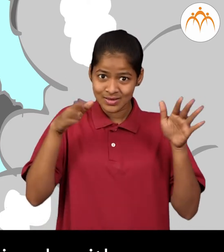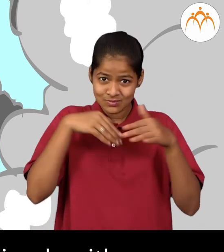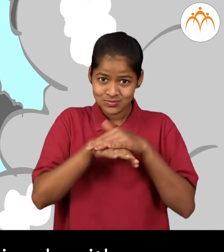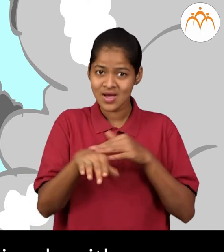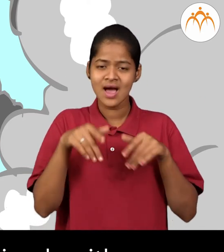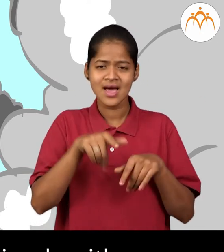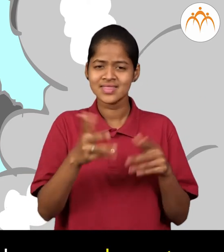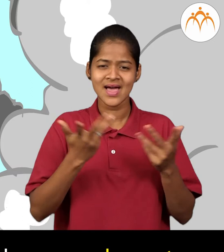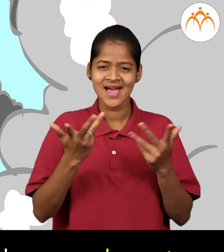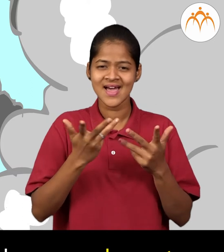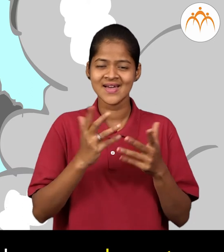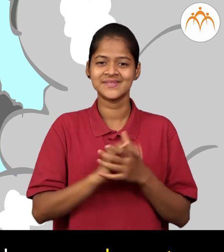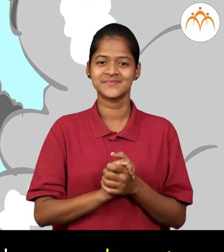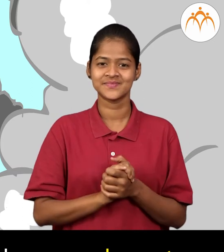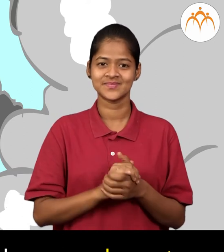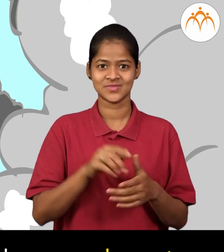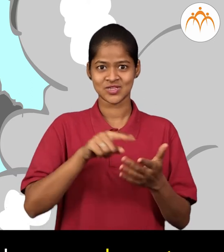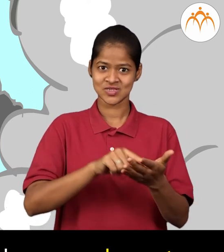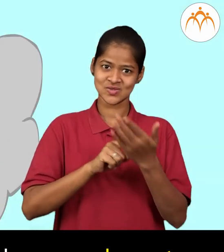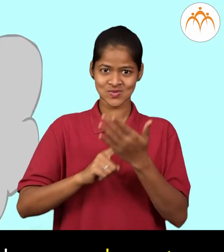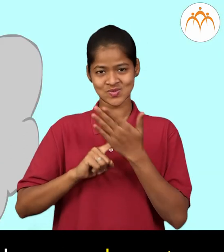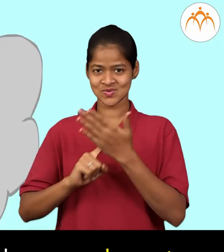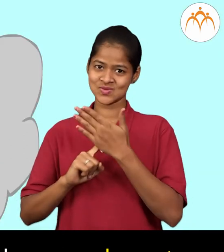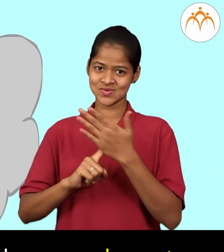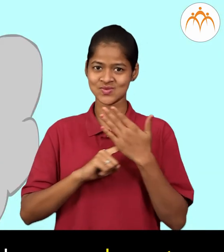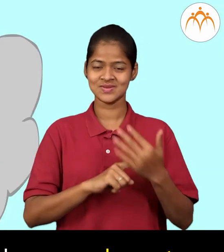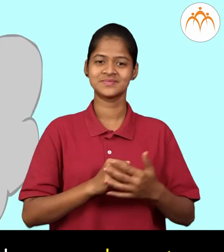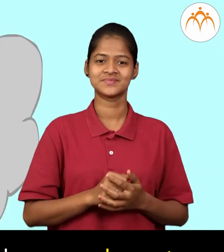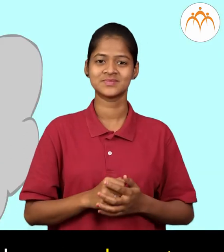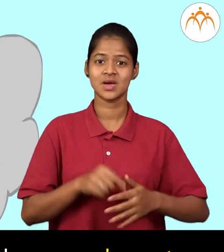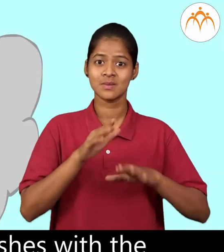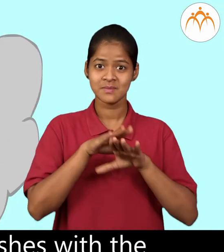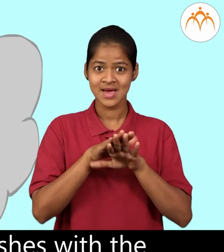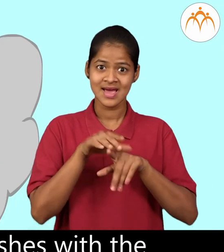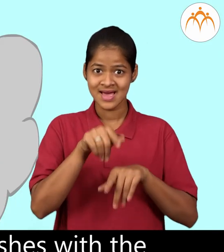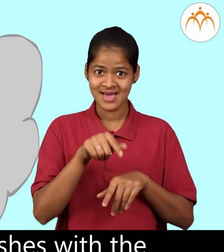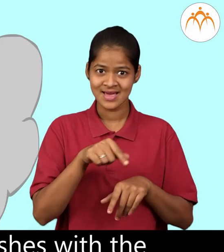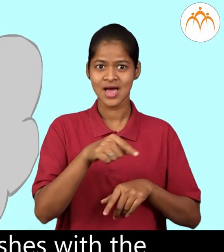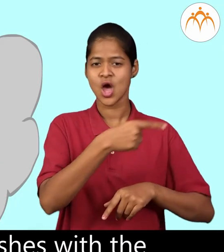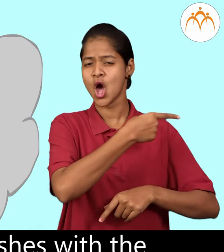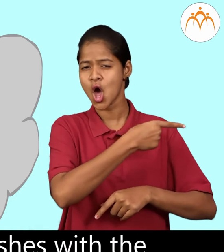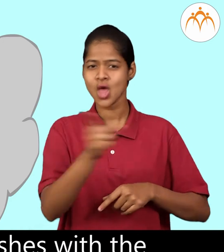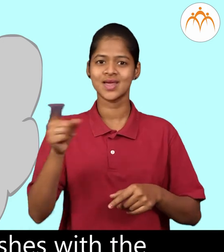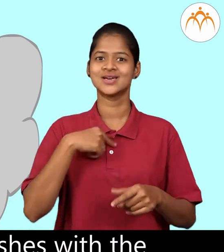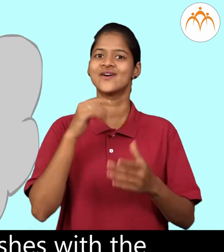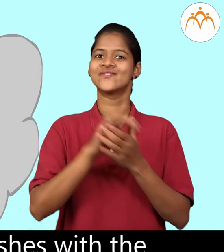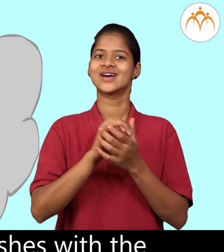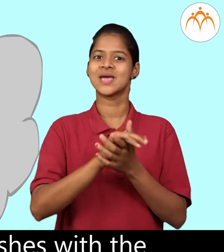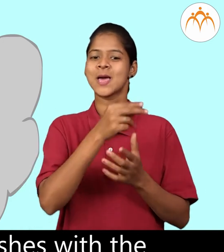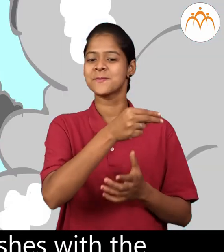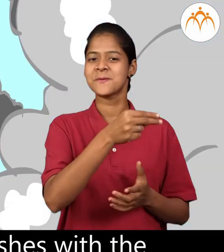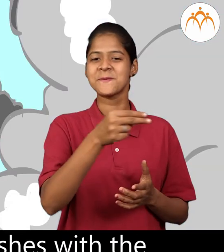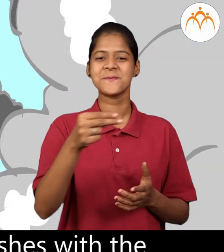me. They will show me the places underwater. I will name all the fishes